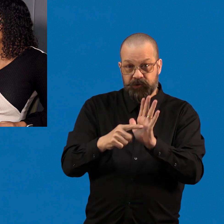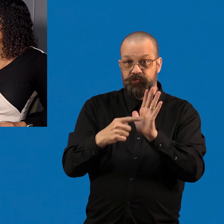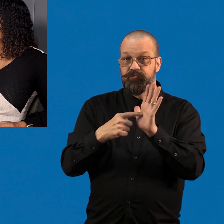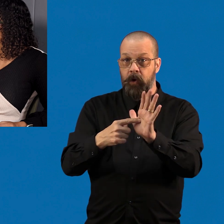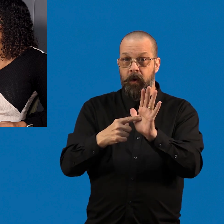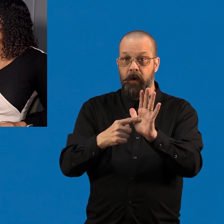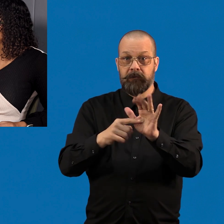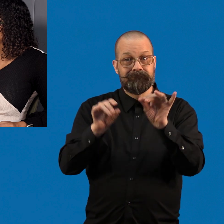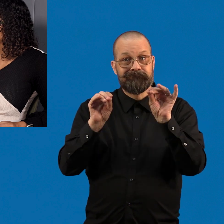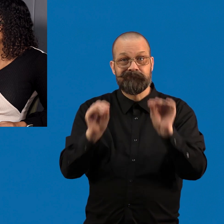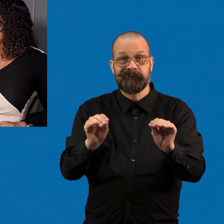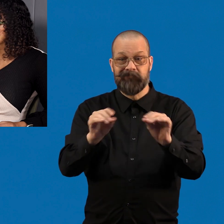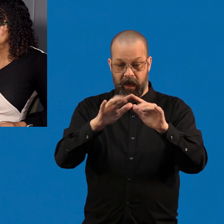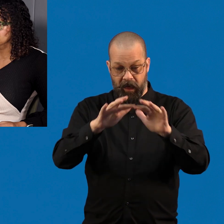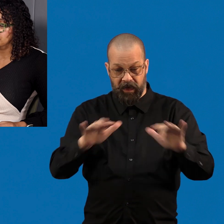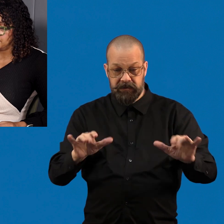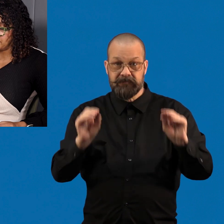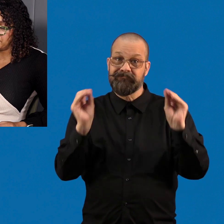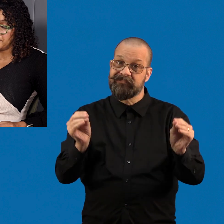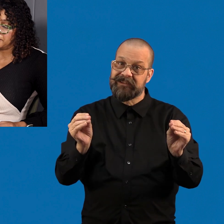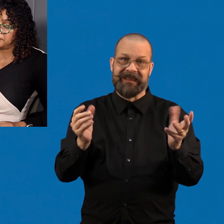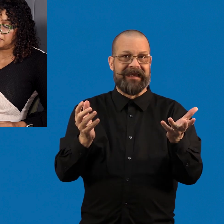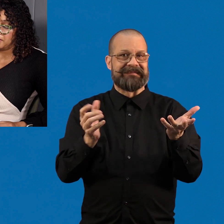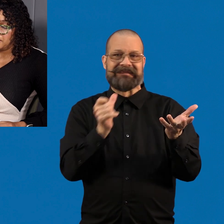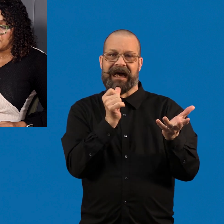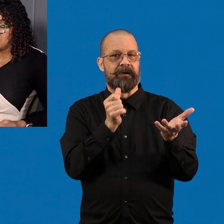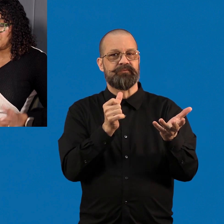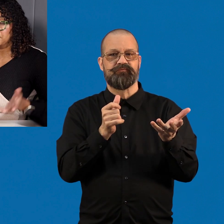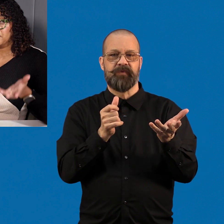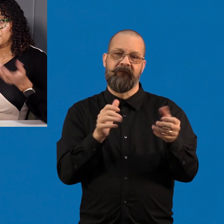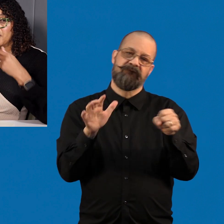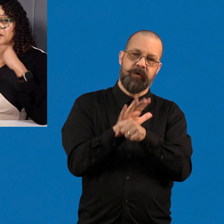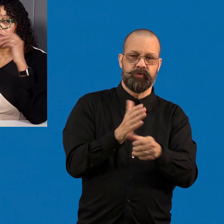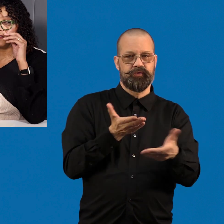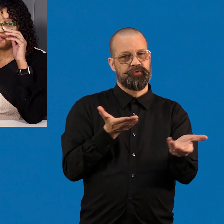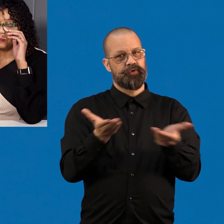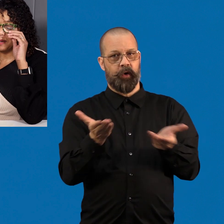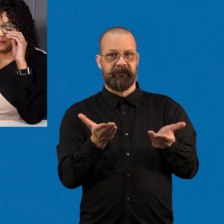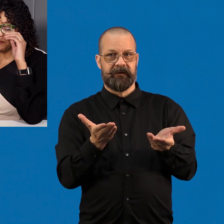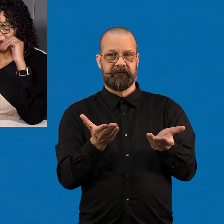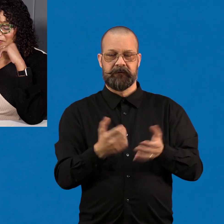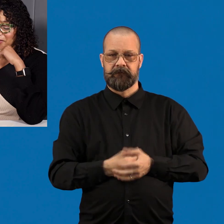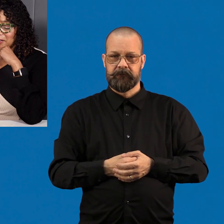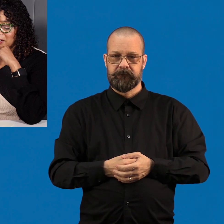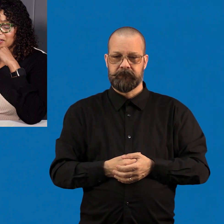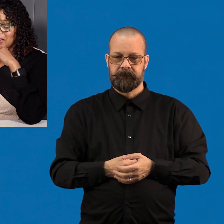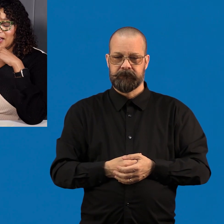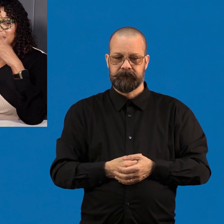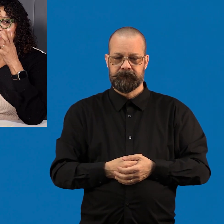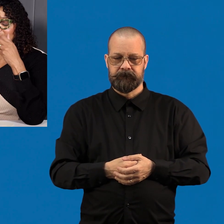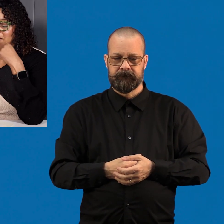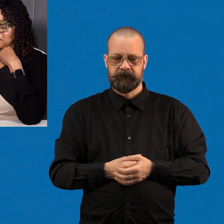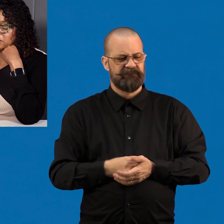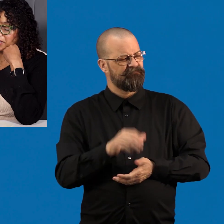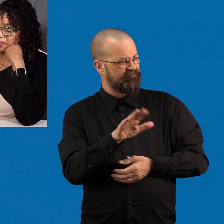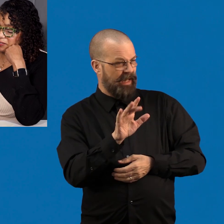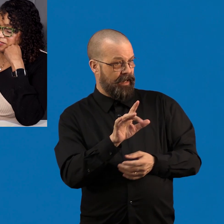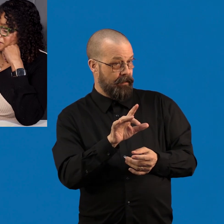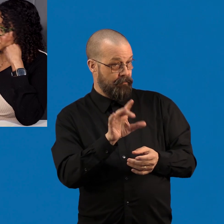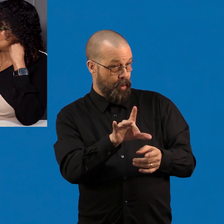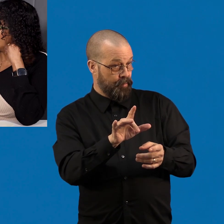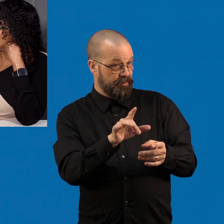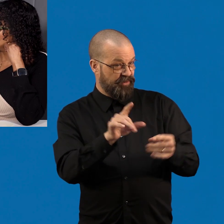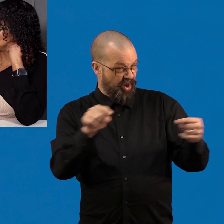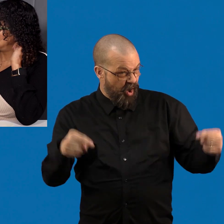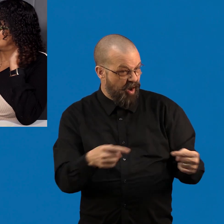it can't truly serve people. Correct. So our listeners might be wondering, has anything